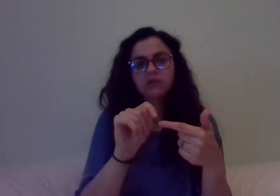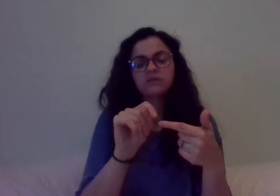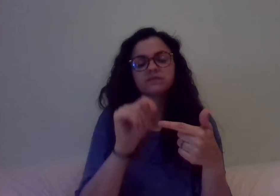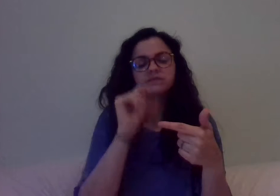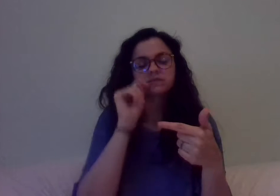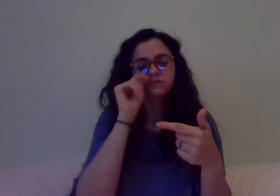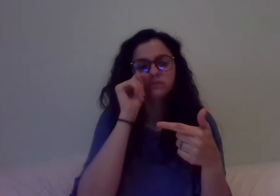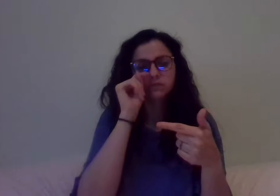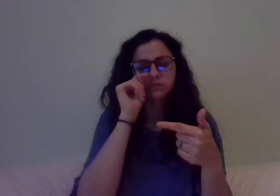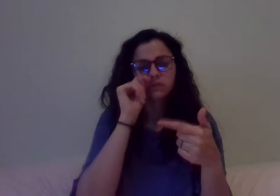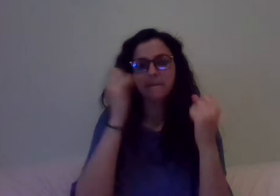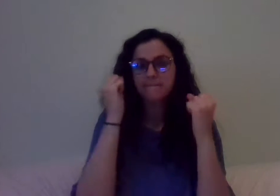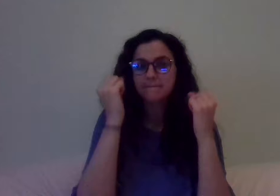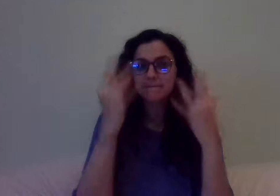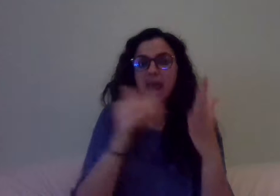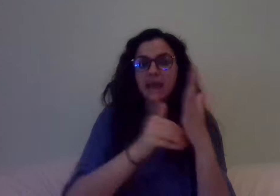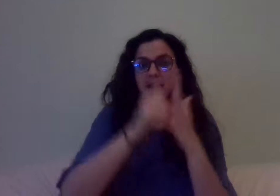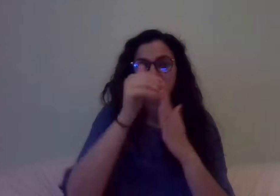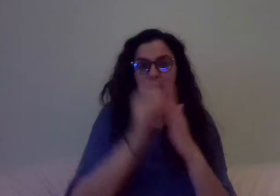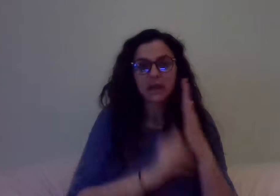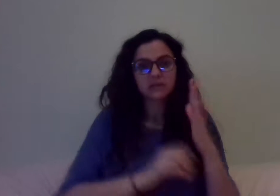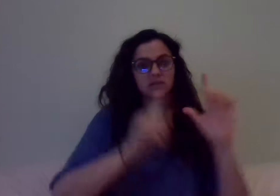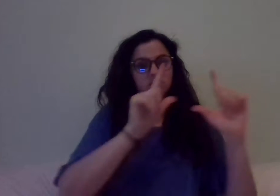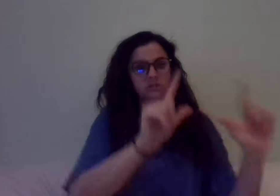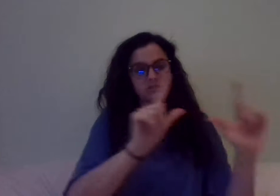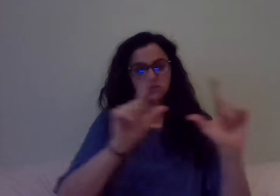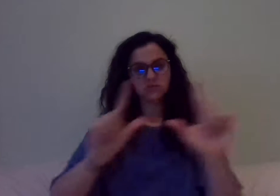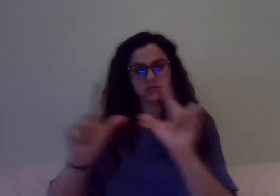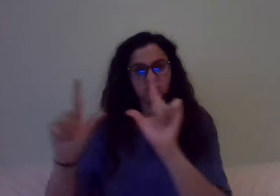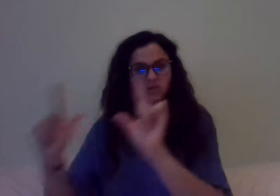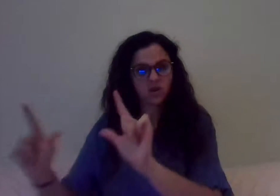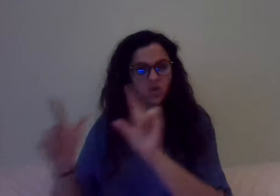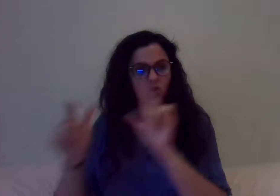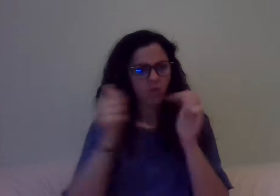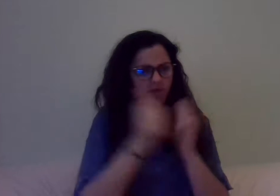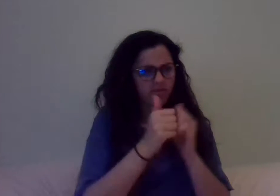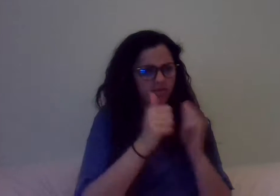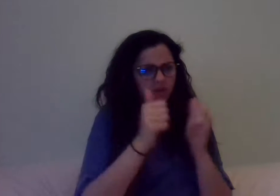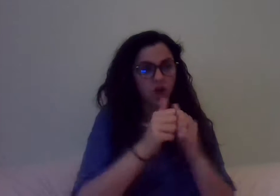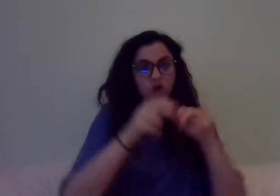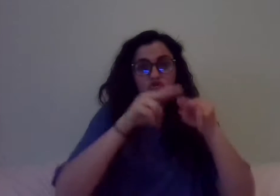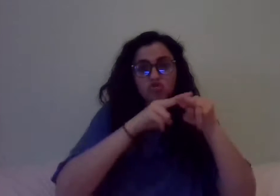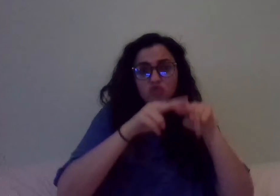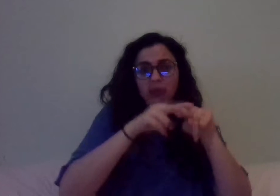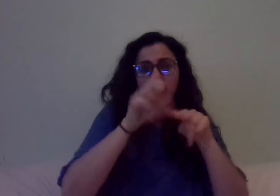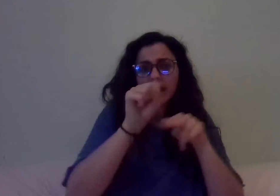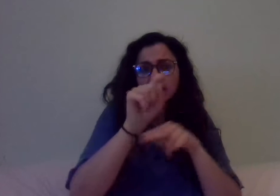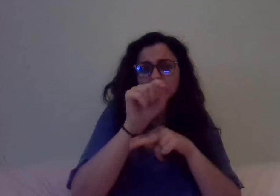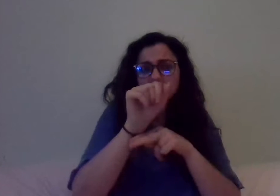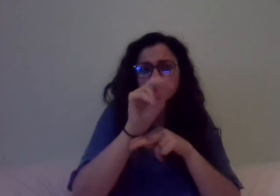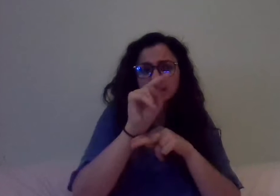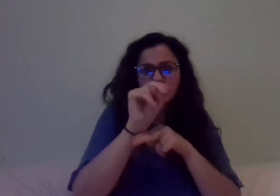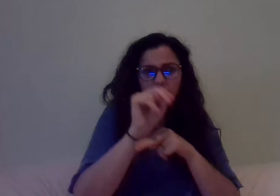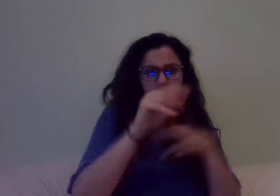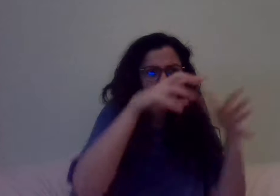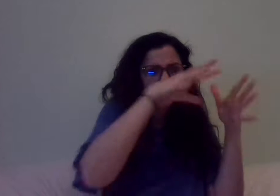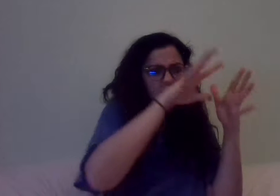multiple paintings, serialized images of train stations. And always this train in the Western art